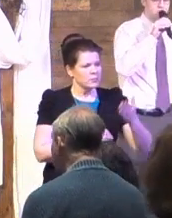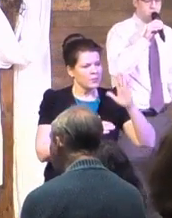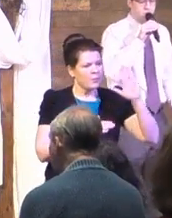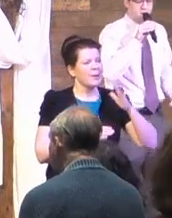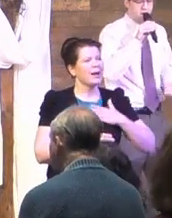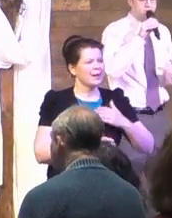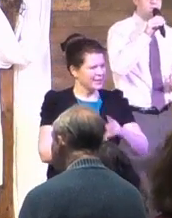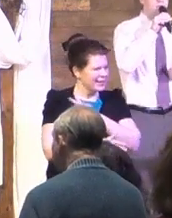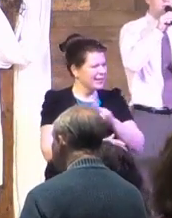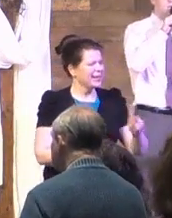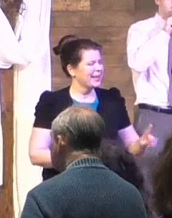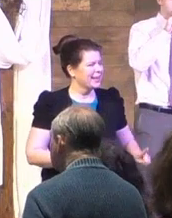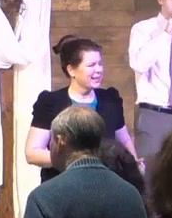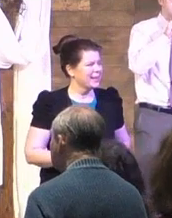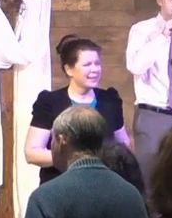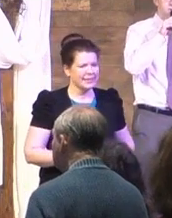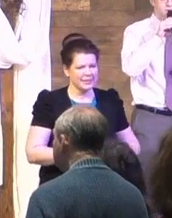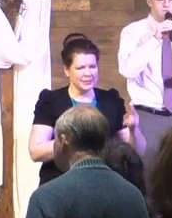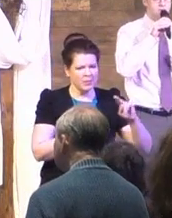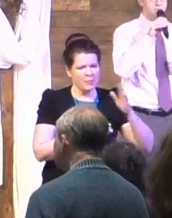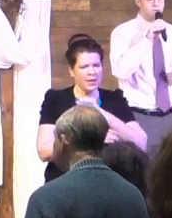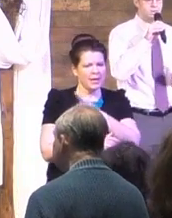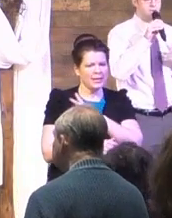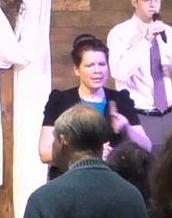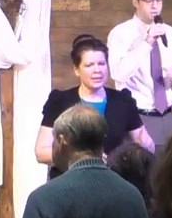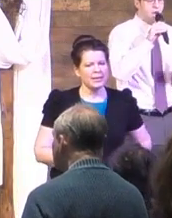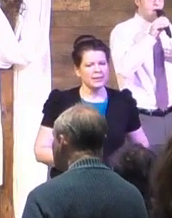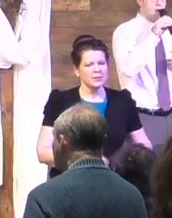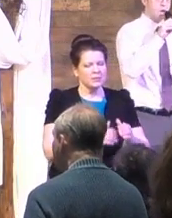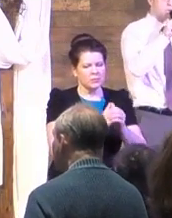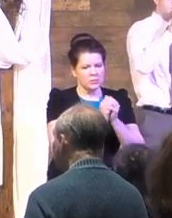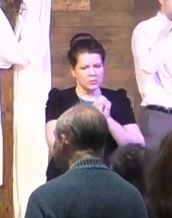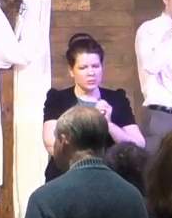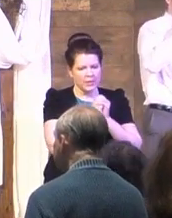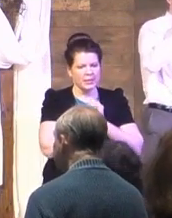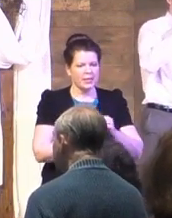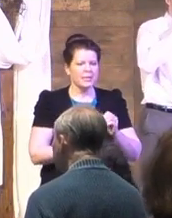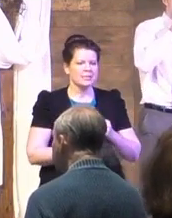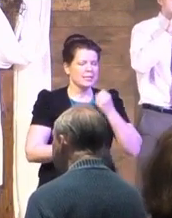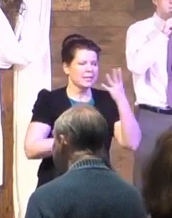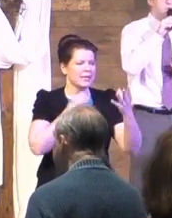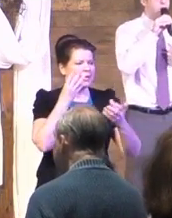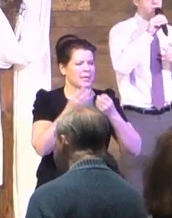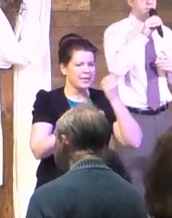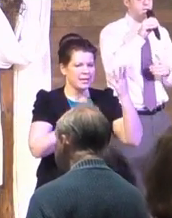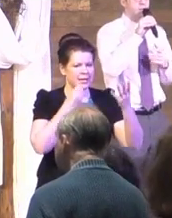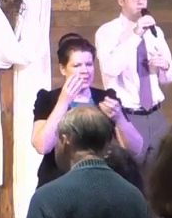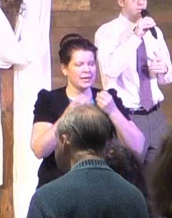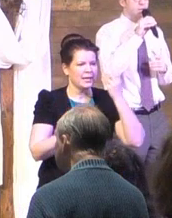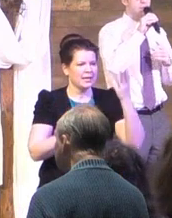Hosanna, you're my King. Hosanna, you're my King. I worship and I sing. I